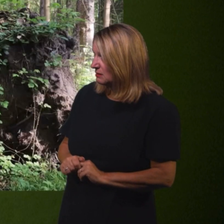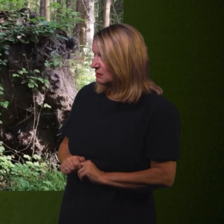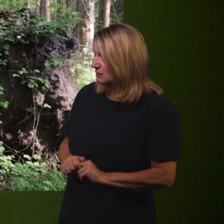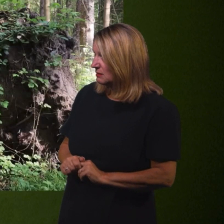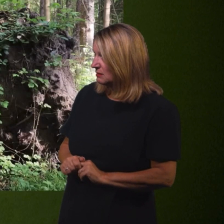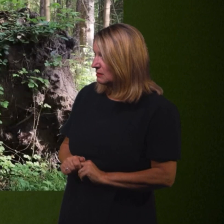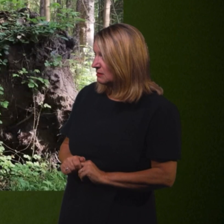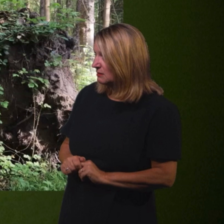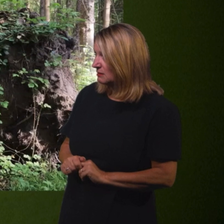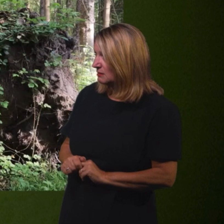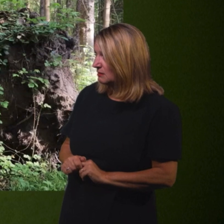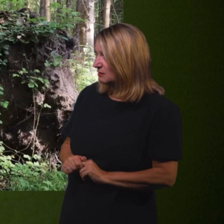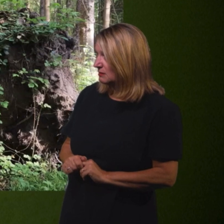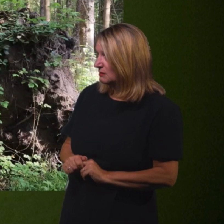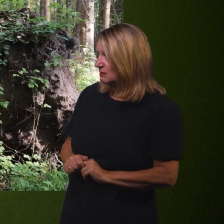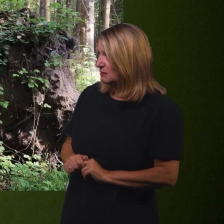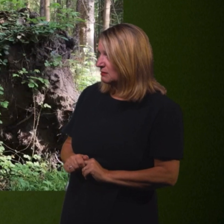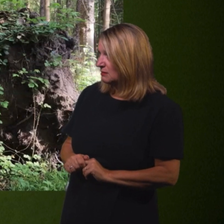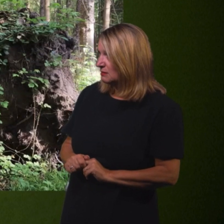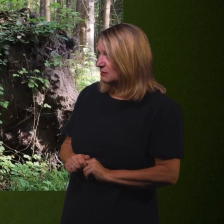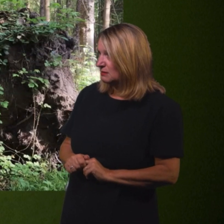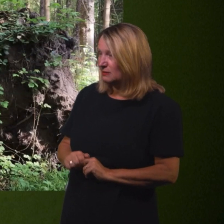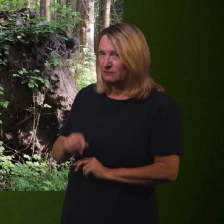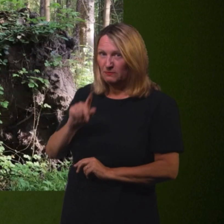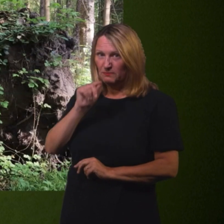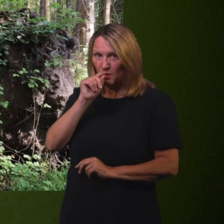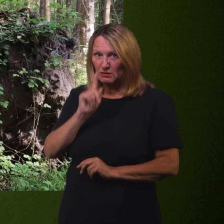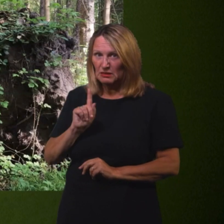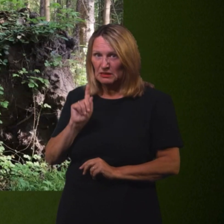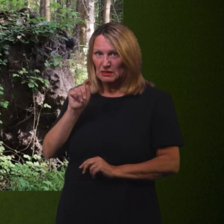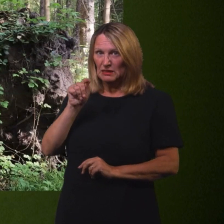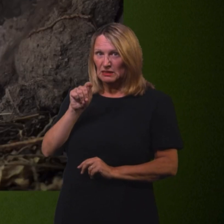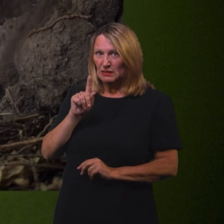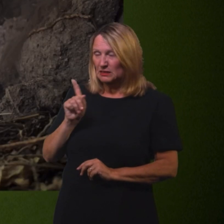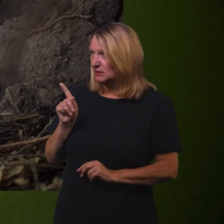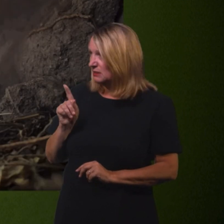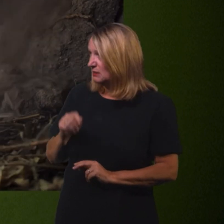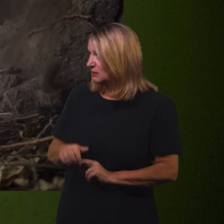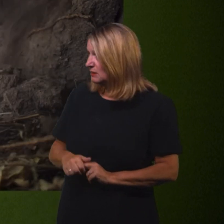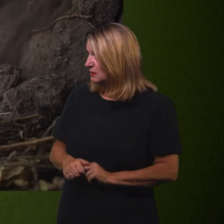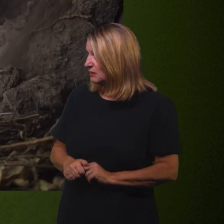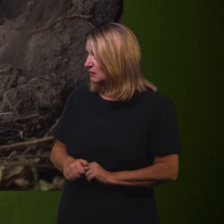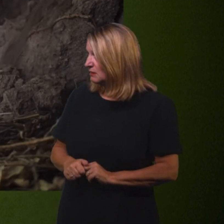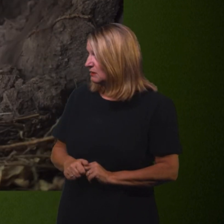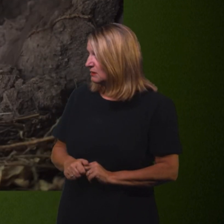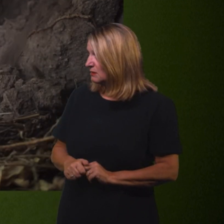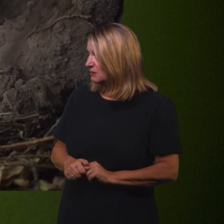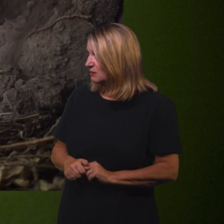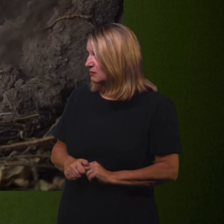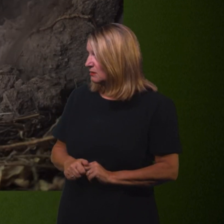it? This is... Here's Johnny.